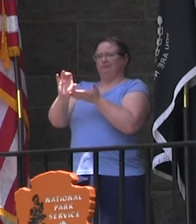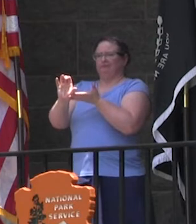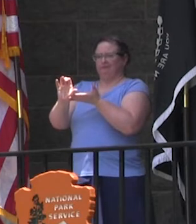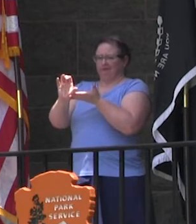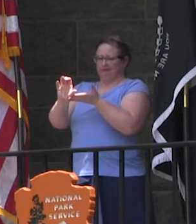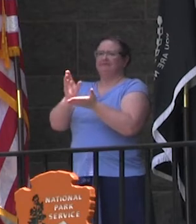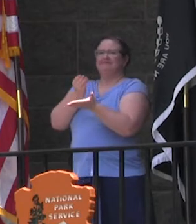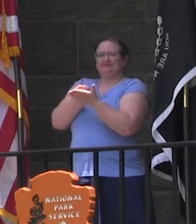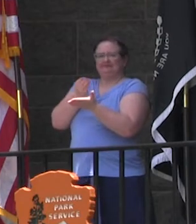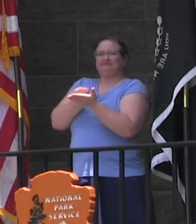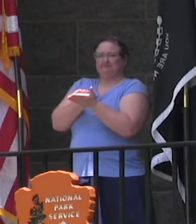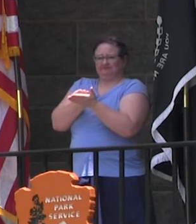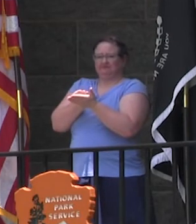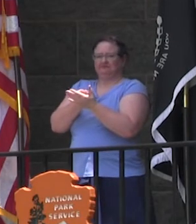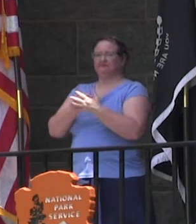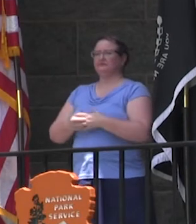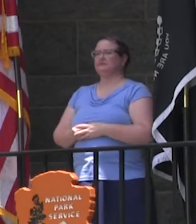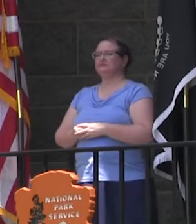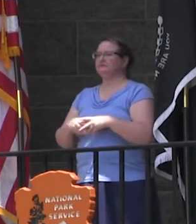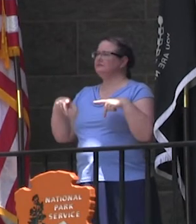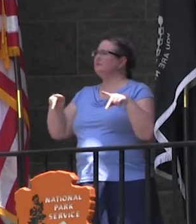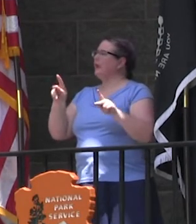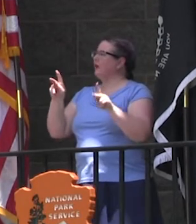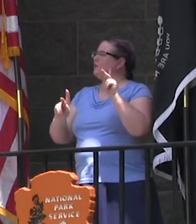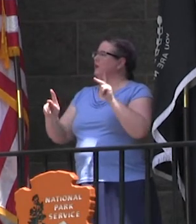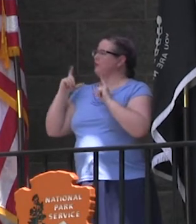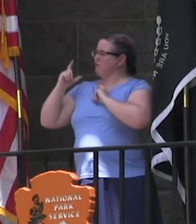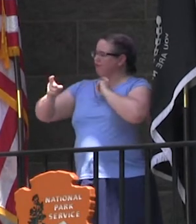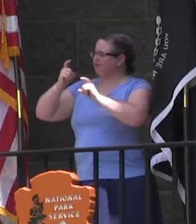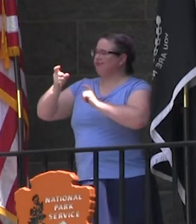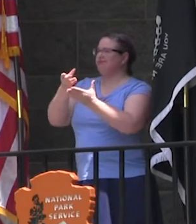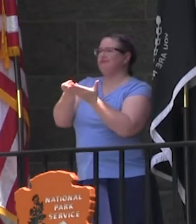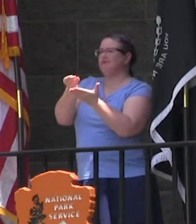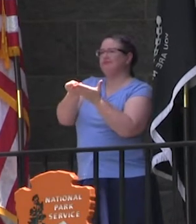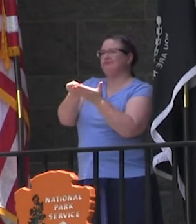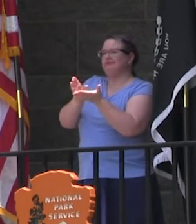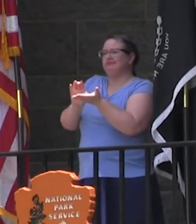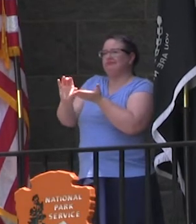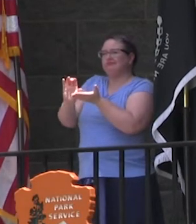fund that would allow people to donate funds